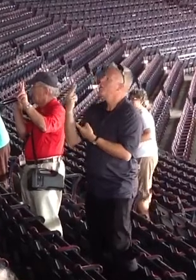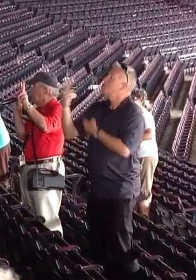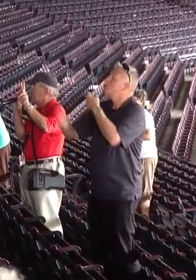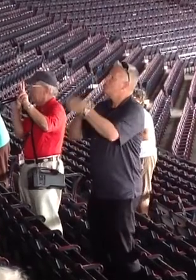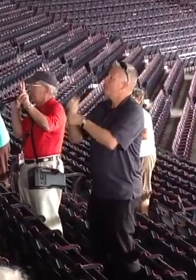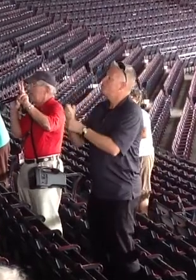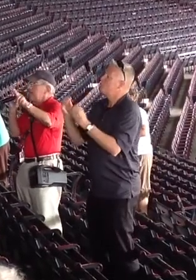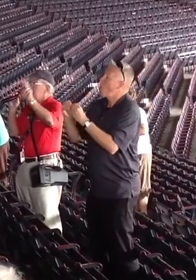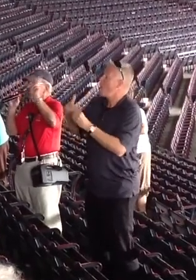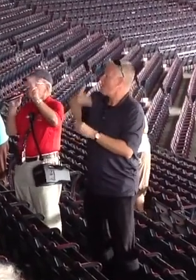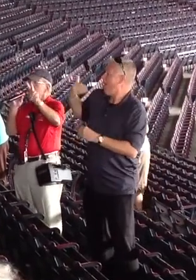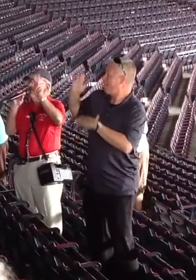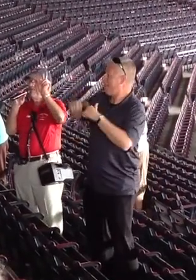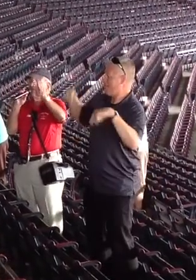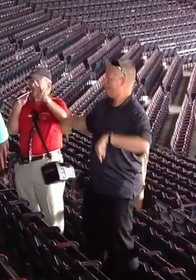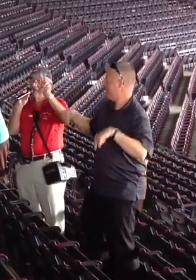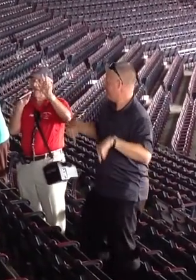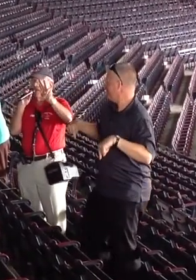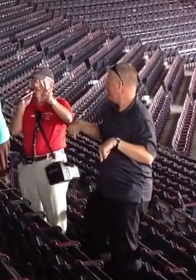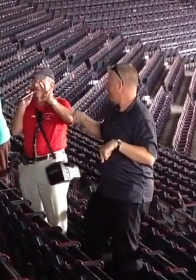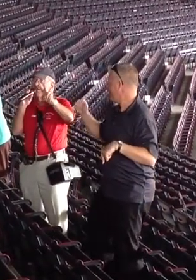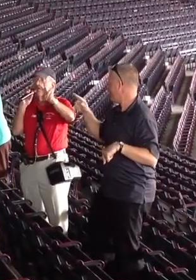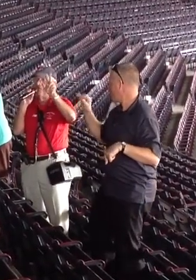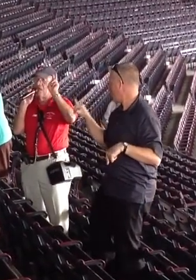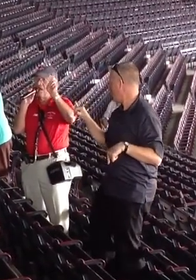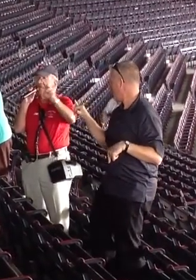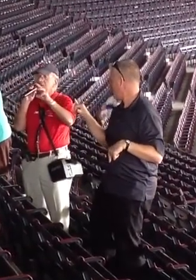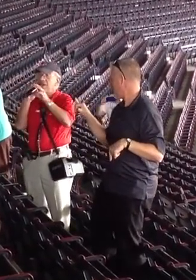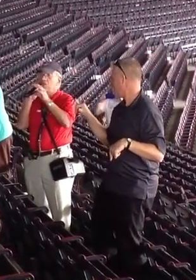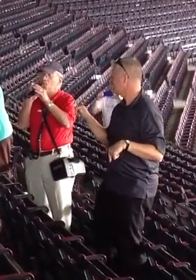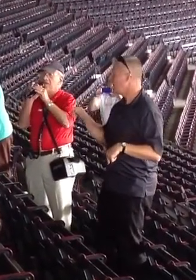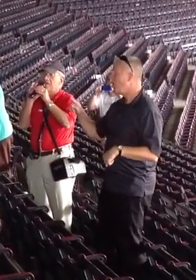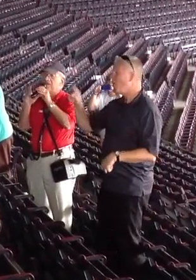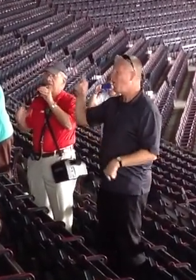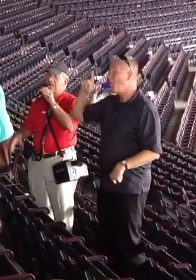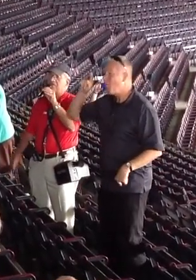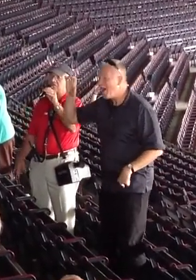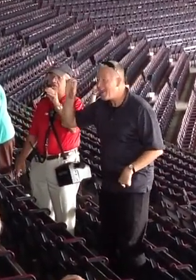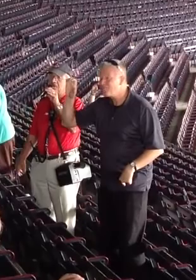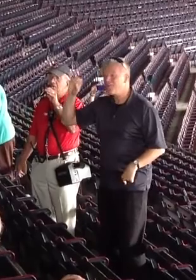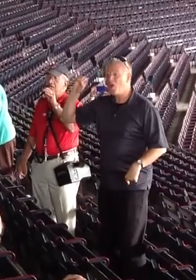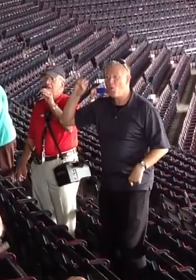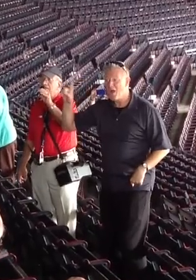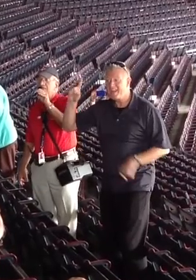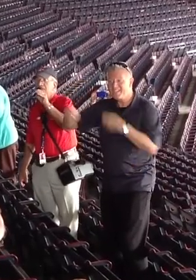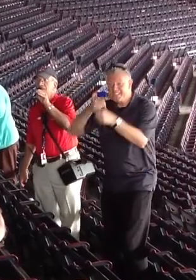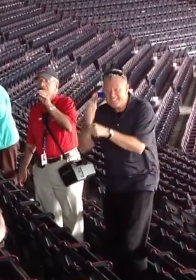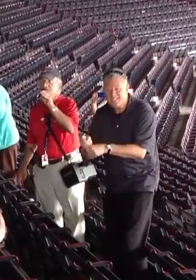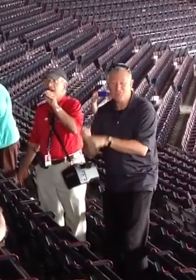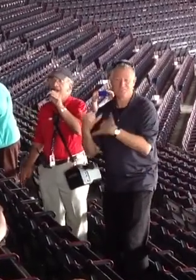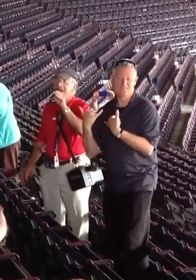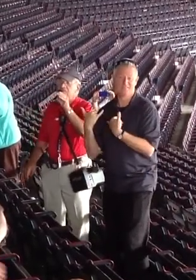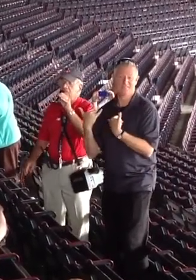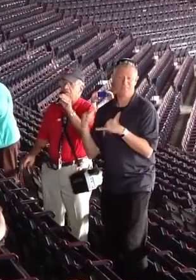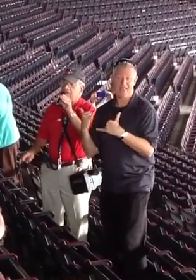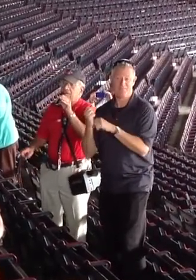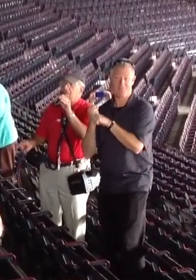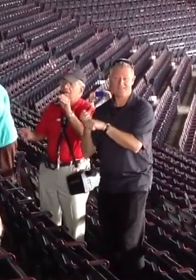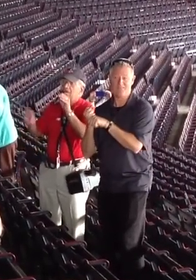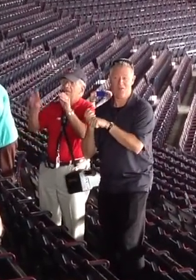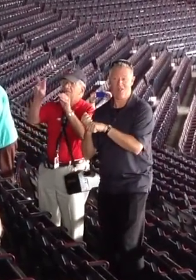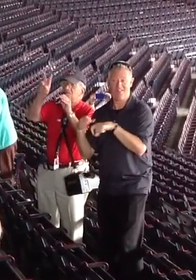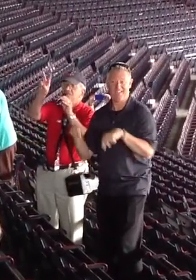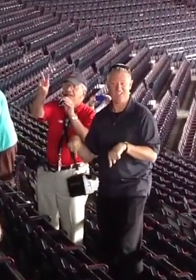we are. So we have been playing here for 101 years. But this is